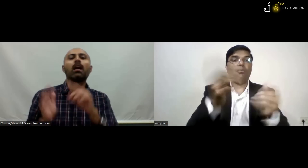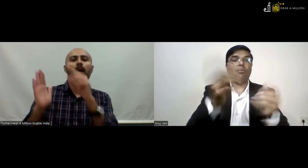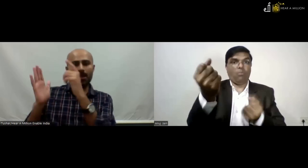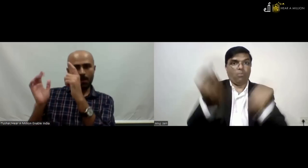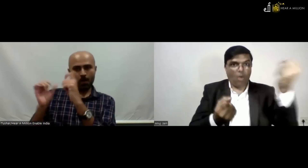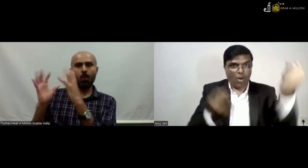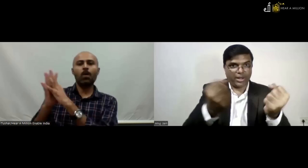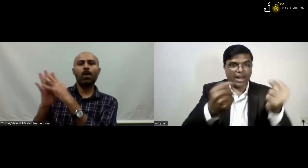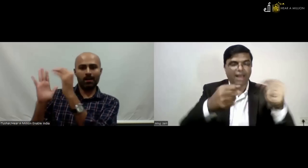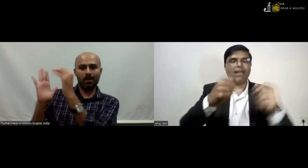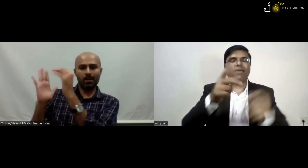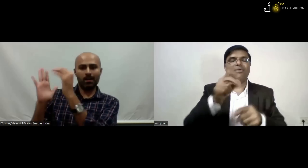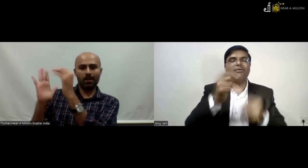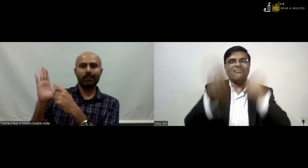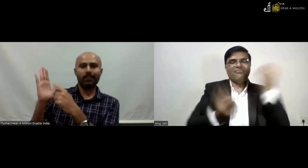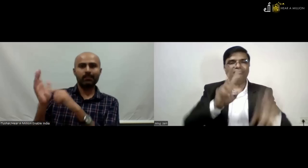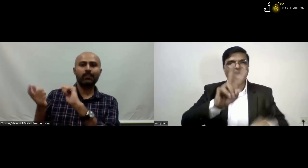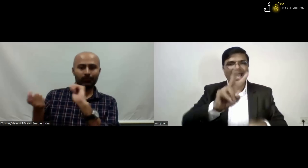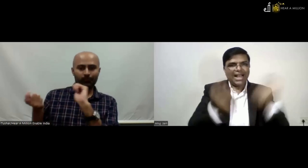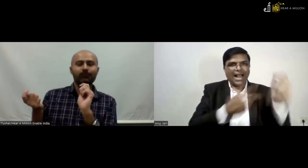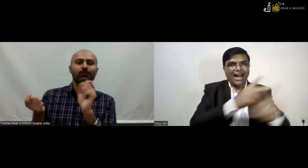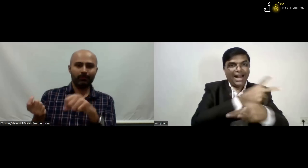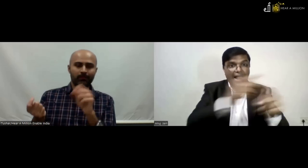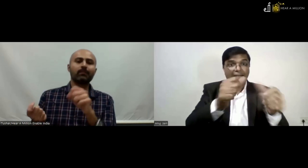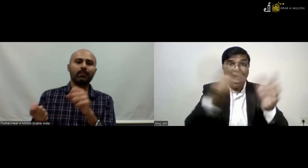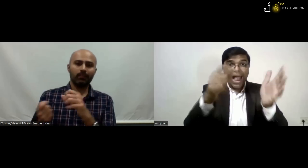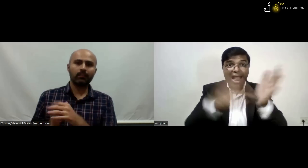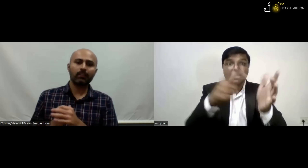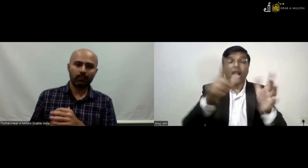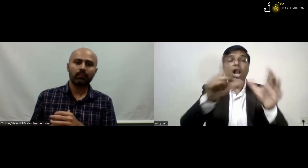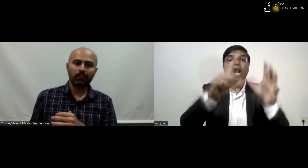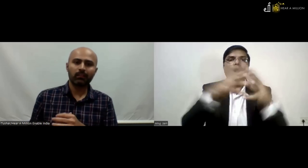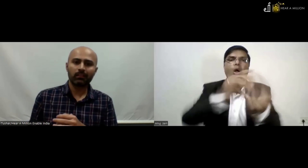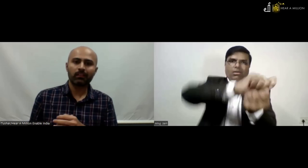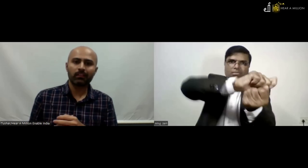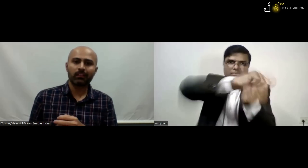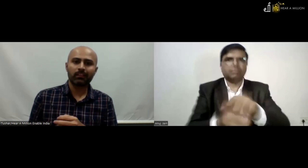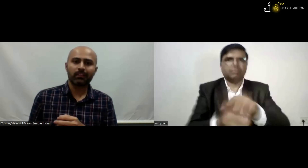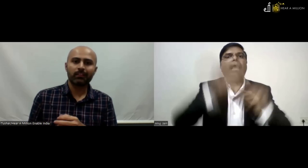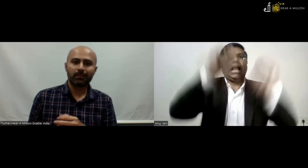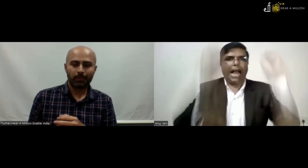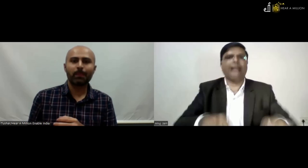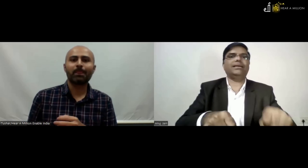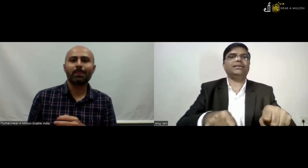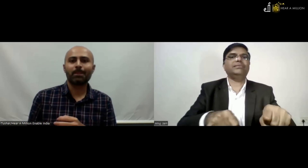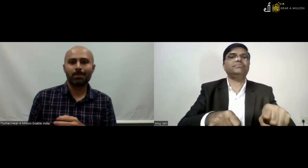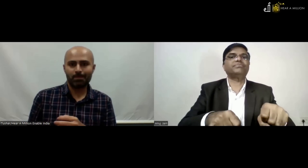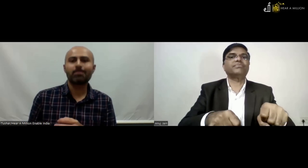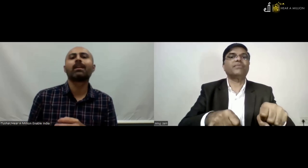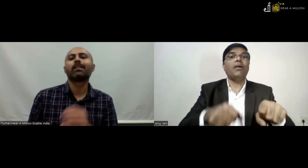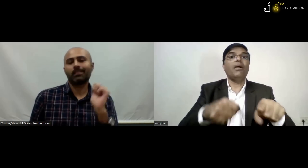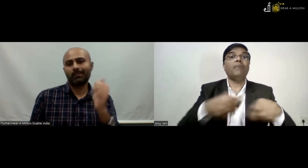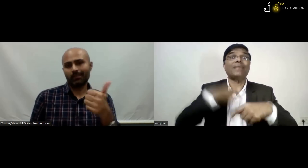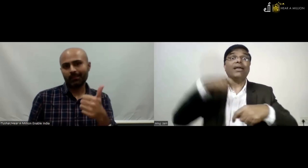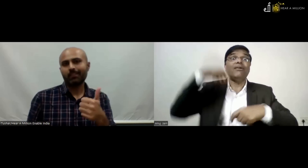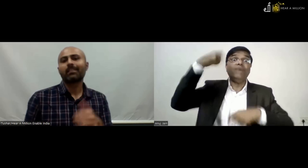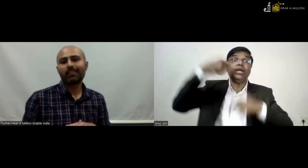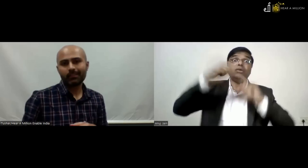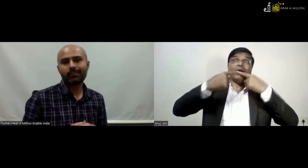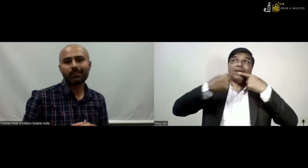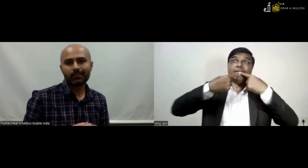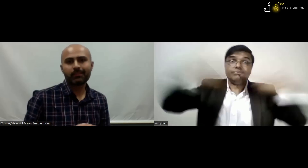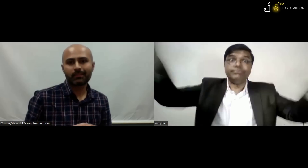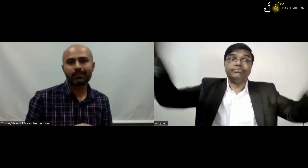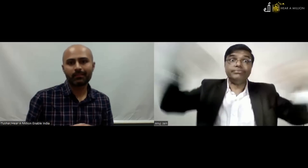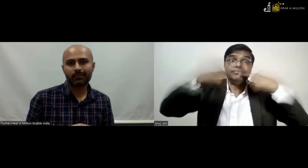lying. And finally, the Motor Vehicles Act, MVA, the clause needs amendment. The act